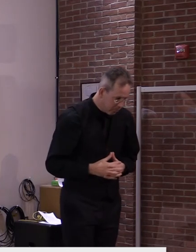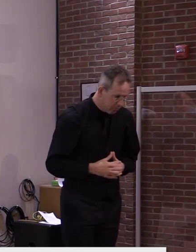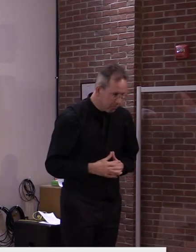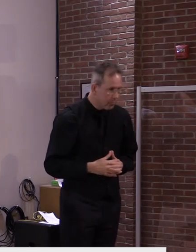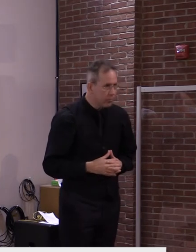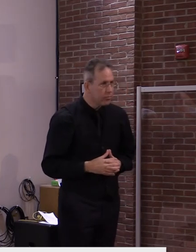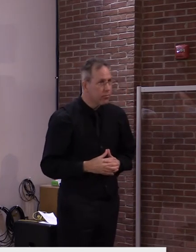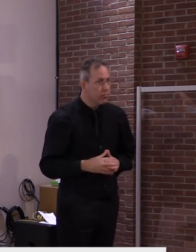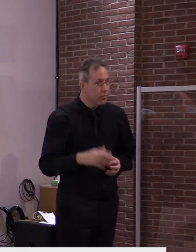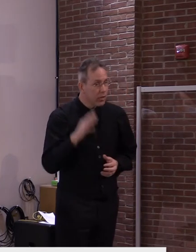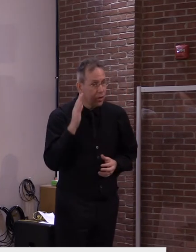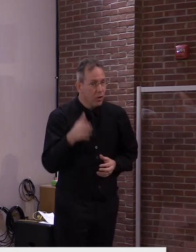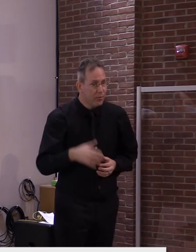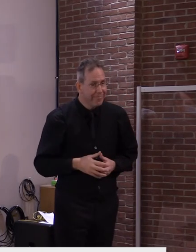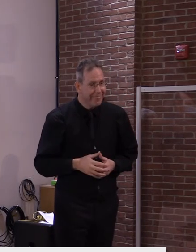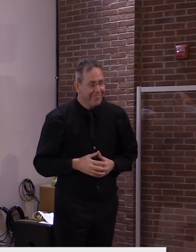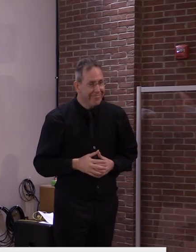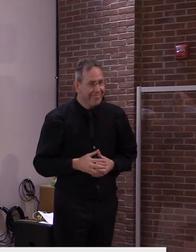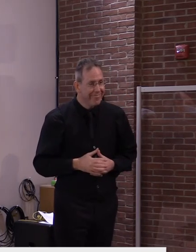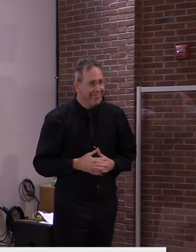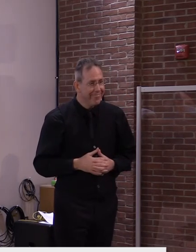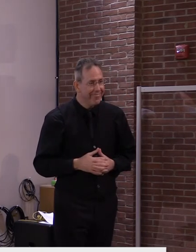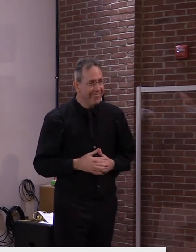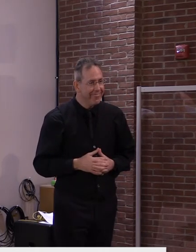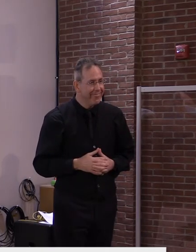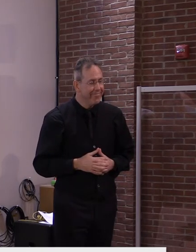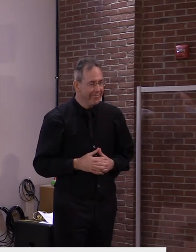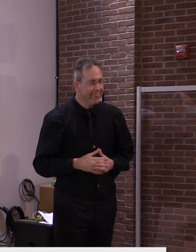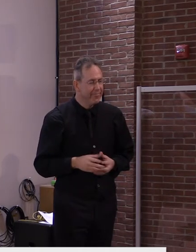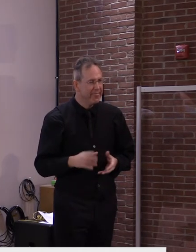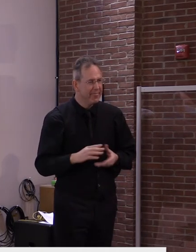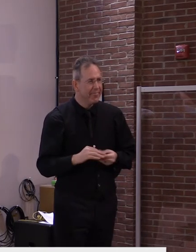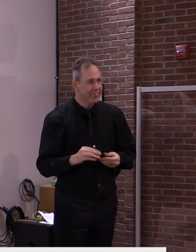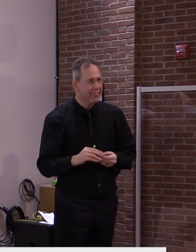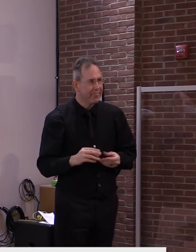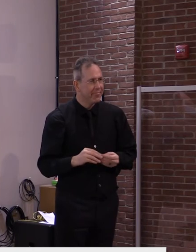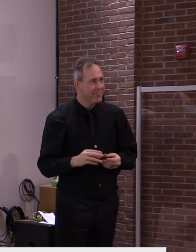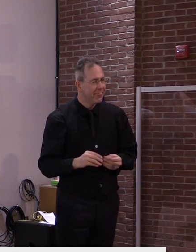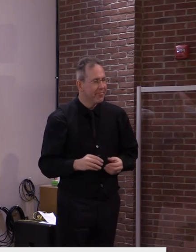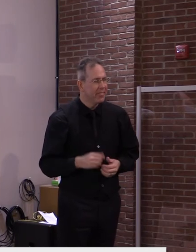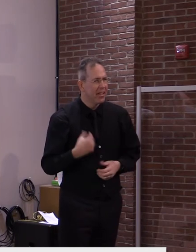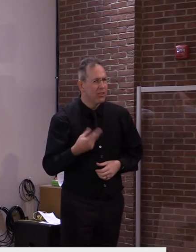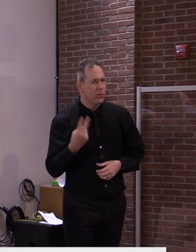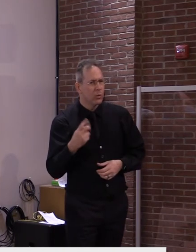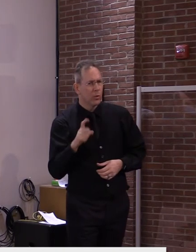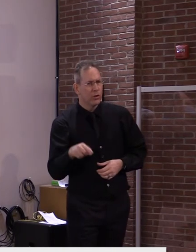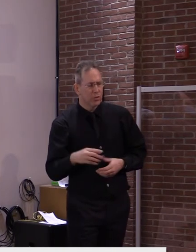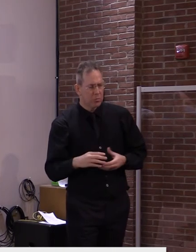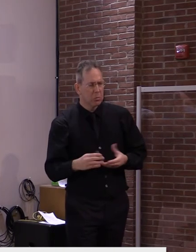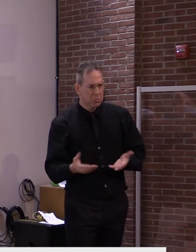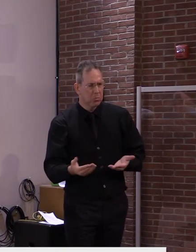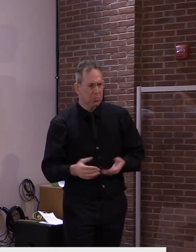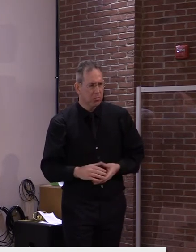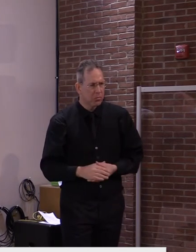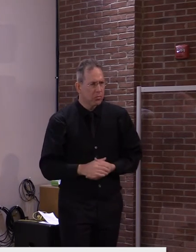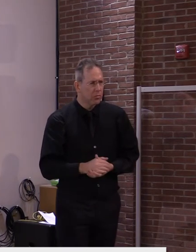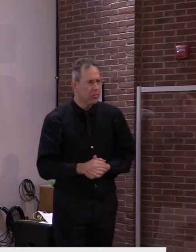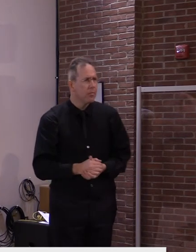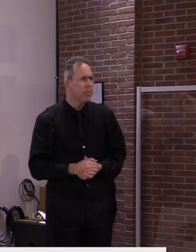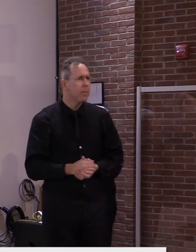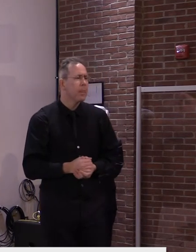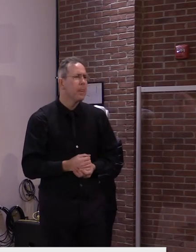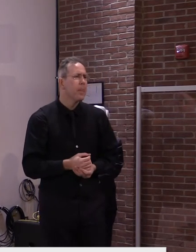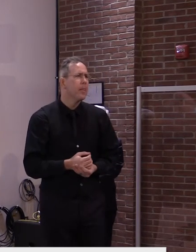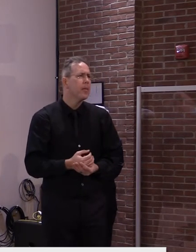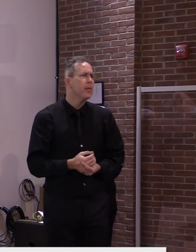Hi there. I have two questions. The first is,